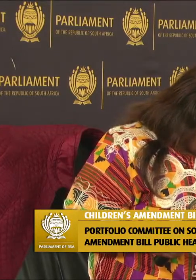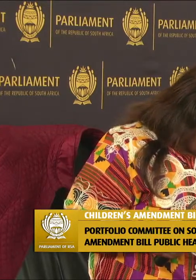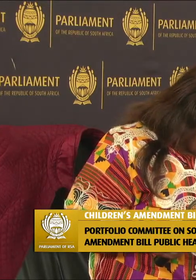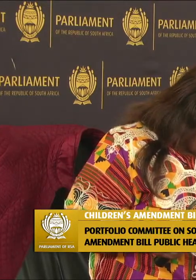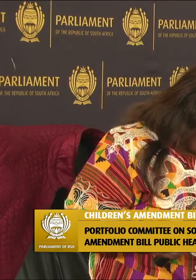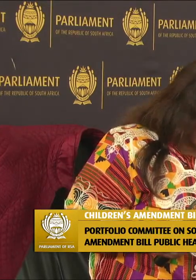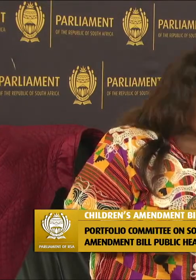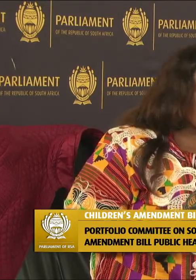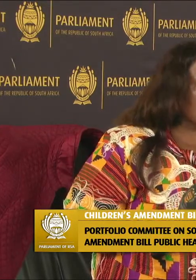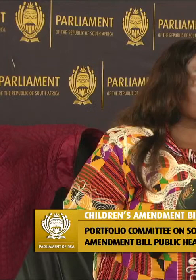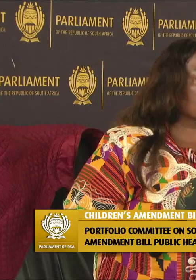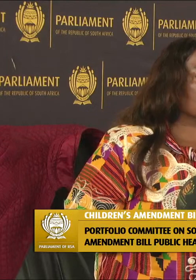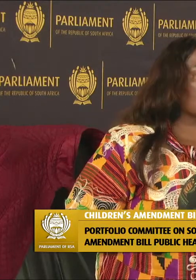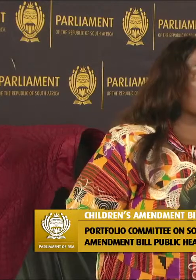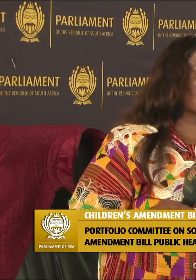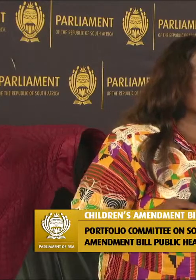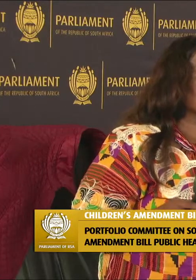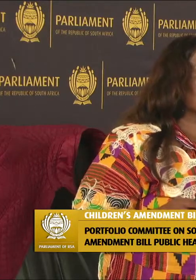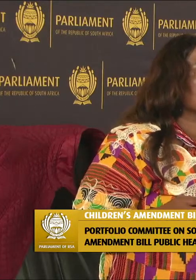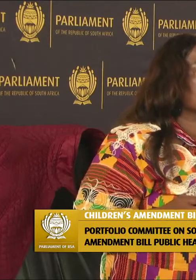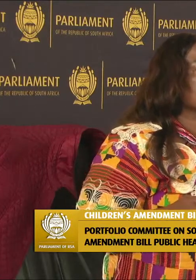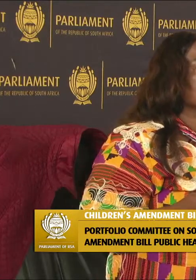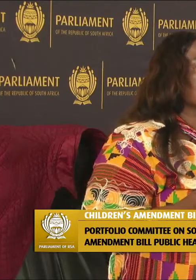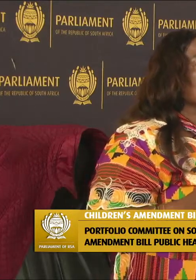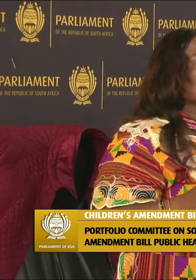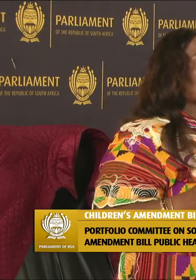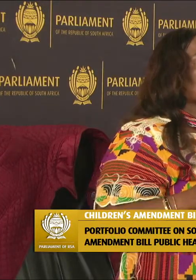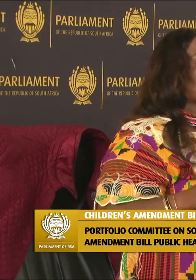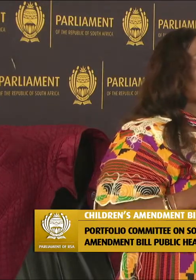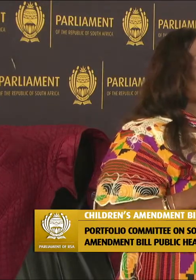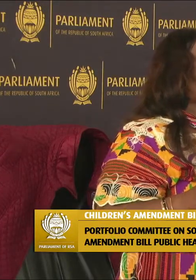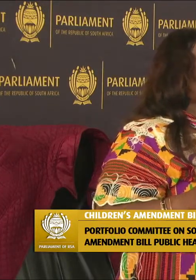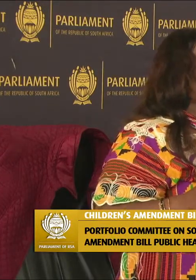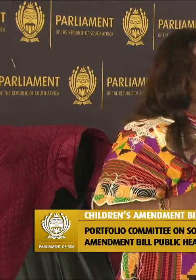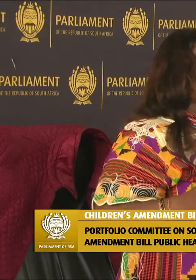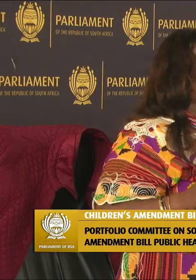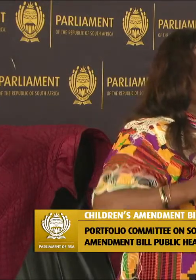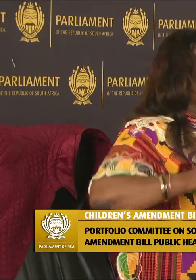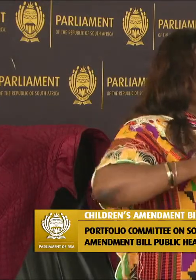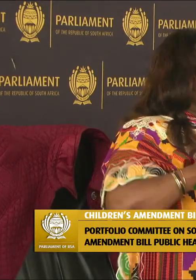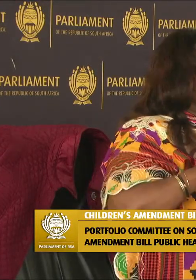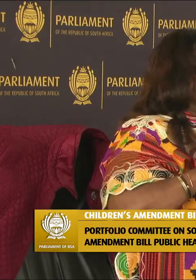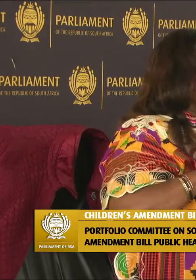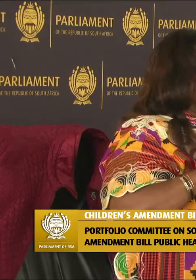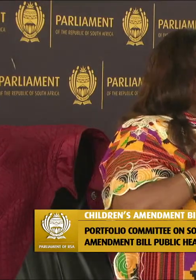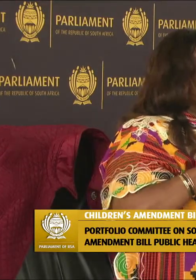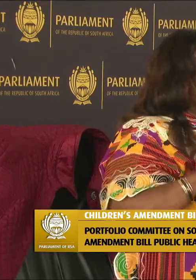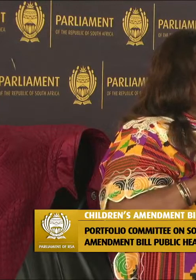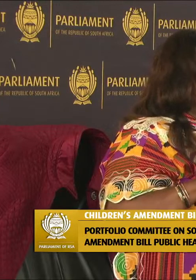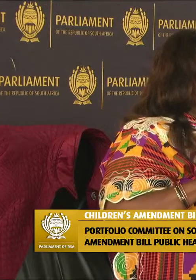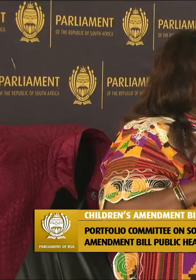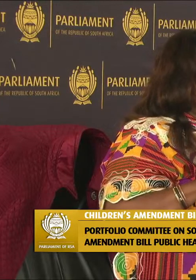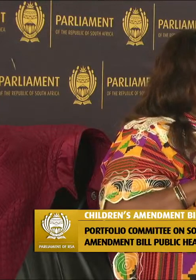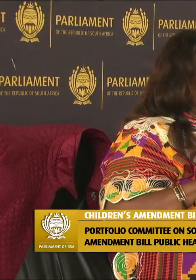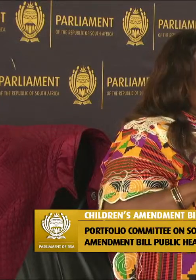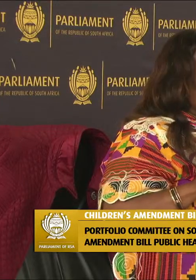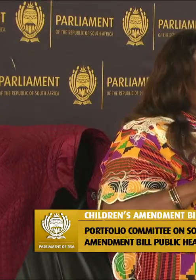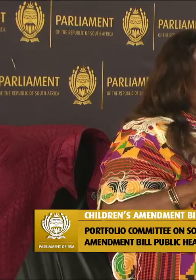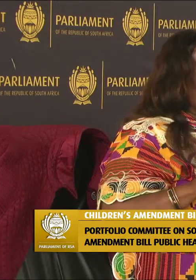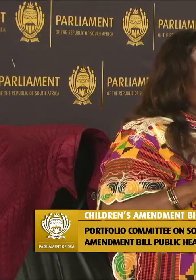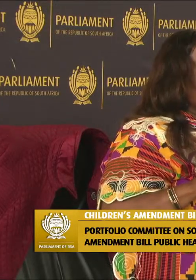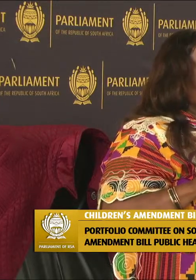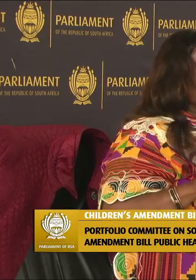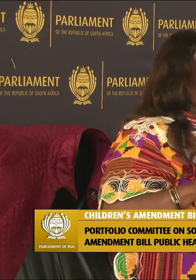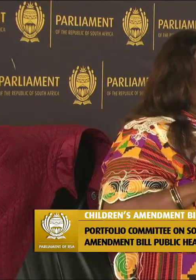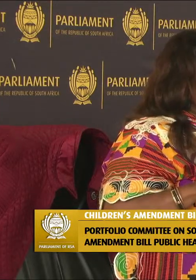able to govern or lead our children in a proper way. Ixesha ke xa liye